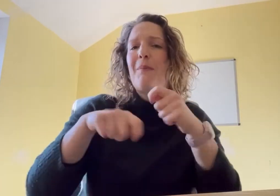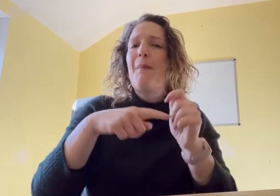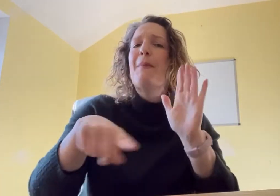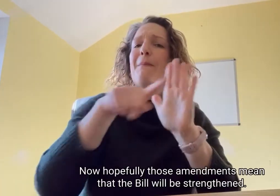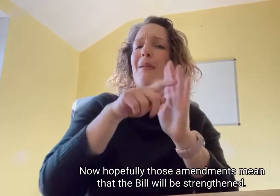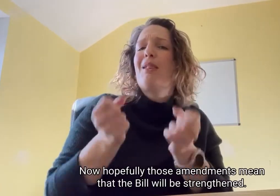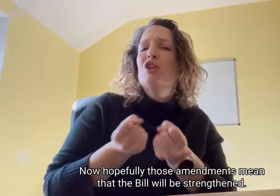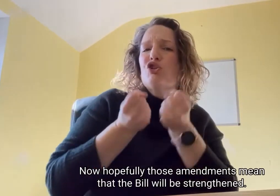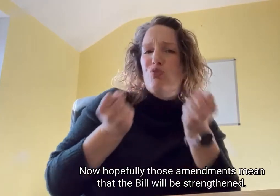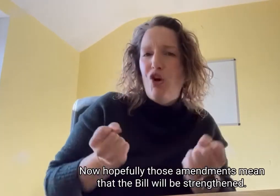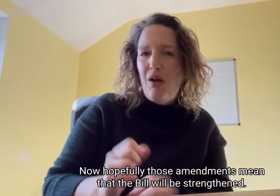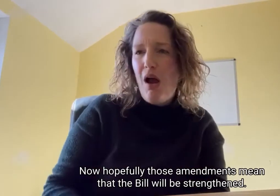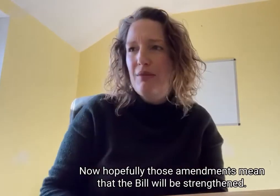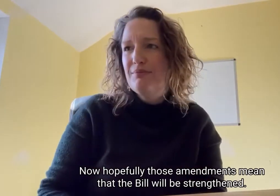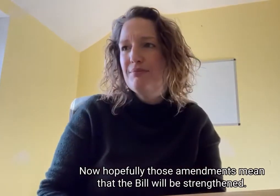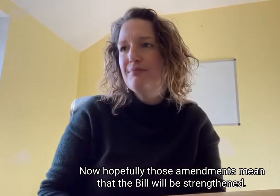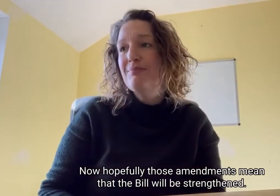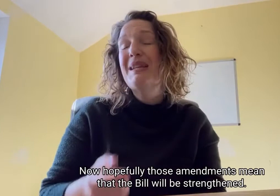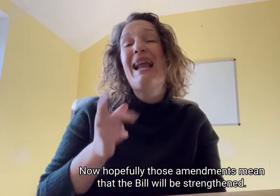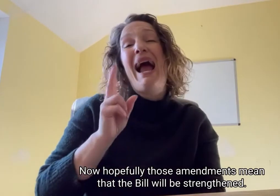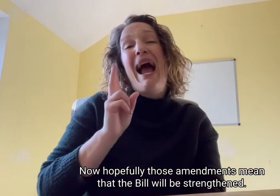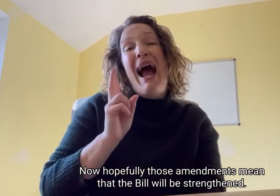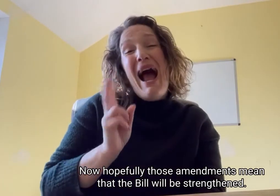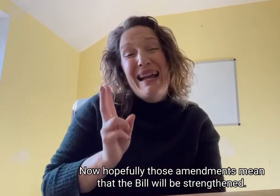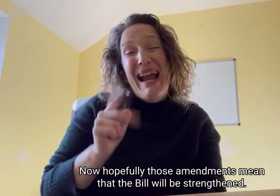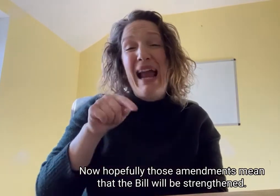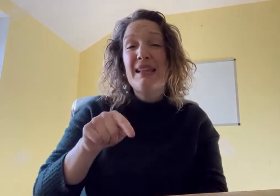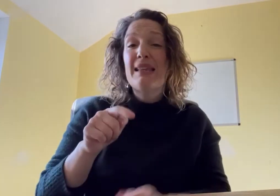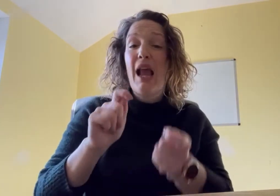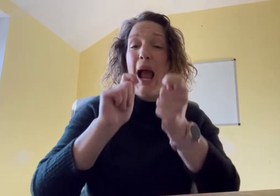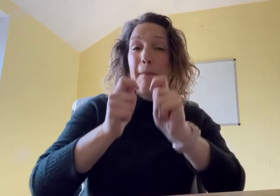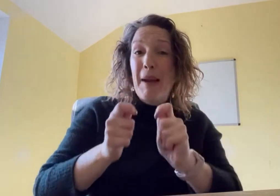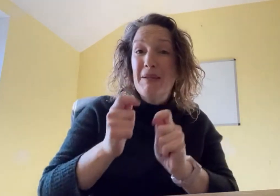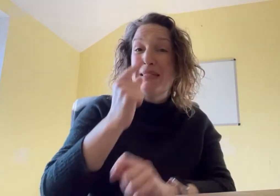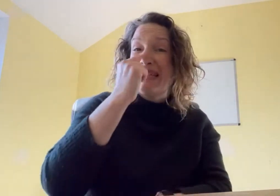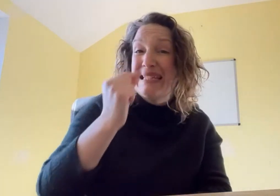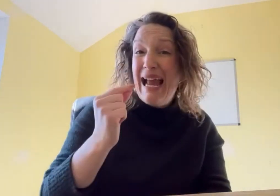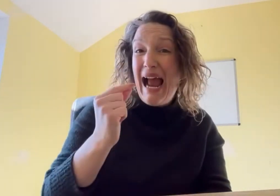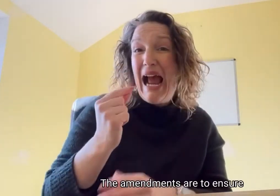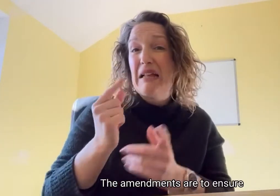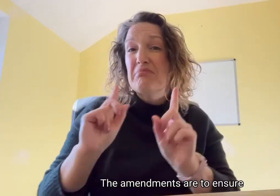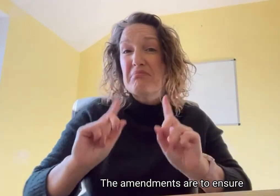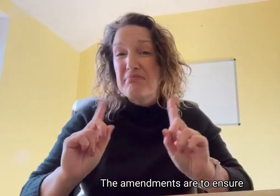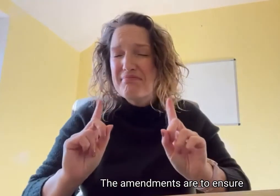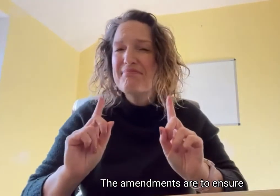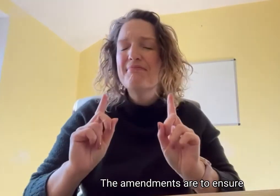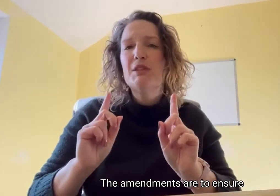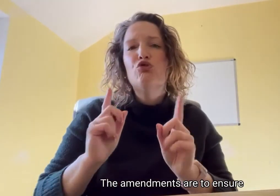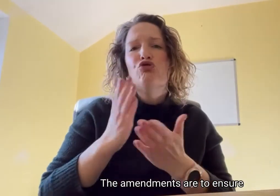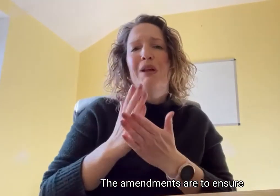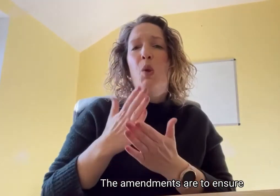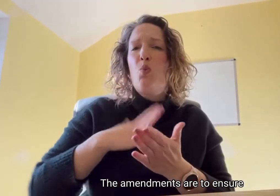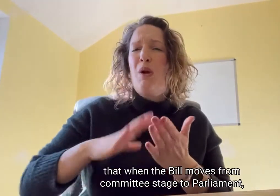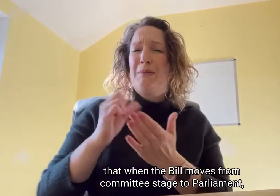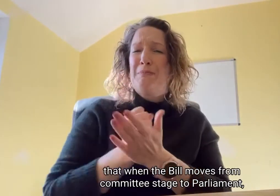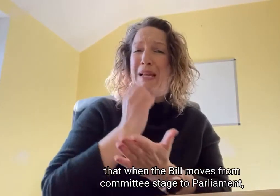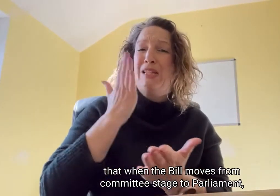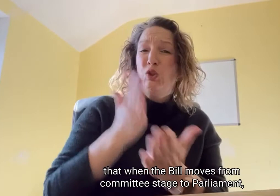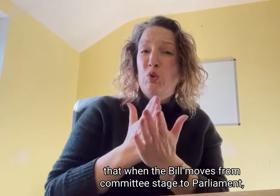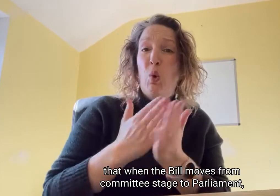Now, hopefully those amendments mean that the bill will be strengthened. The amendments are to ensure that when the bill moves from